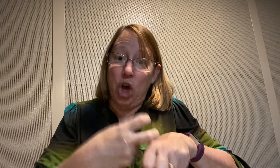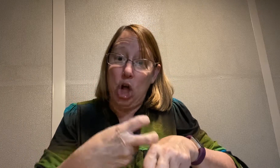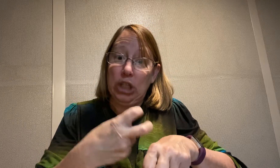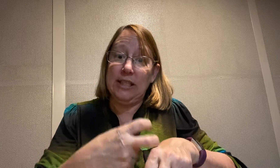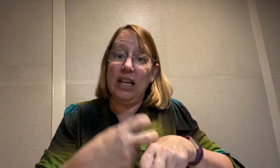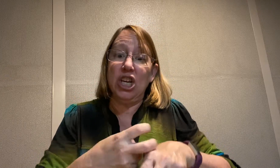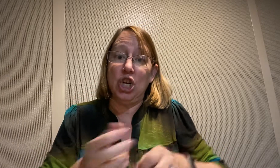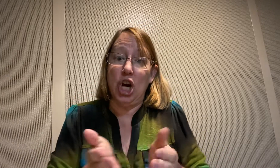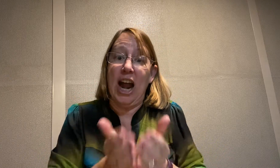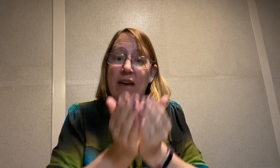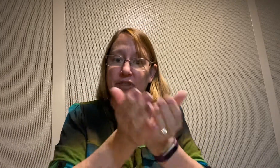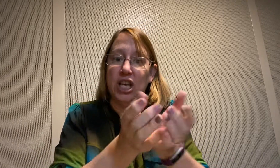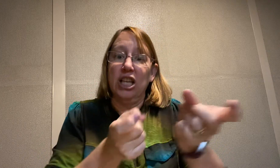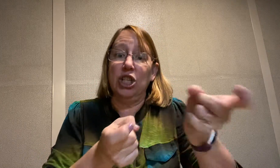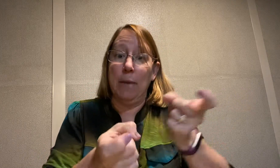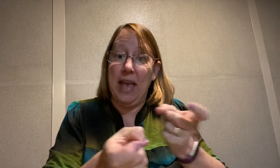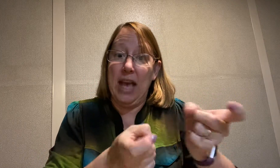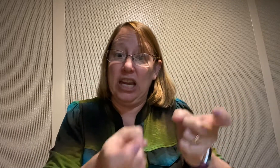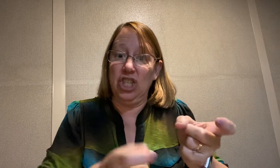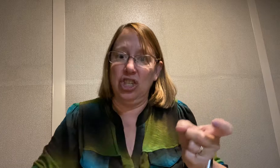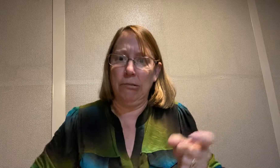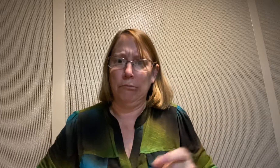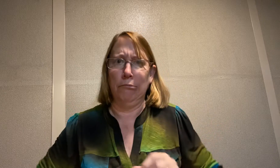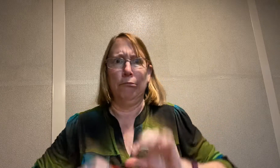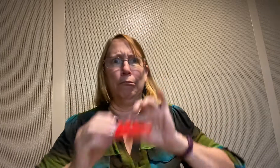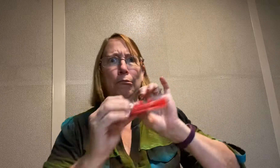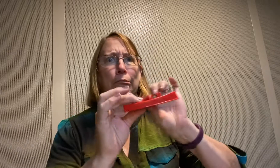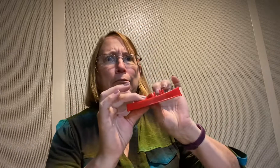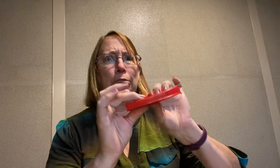difficult craft to manage.